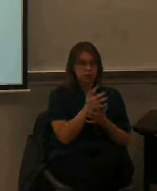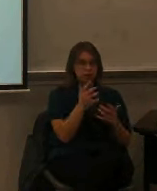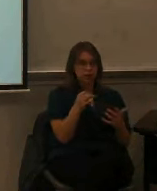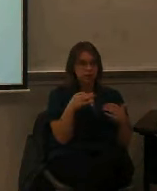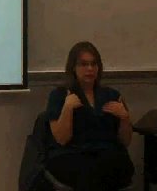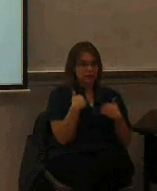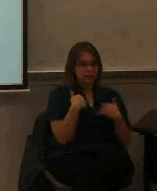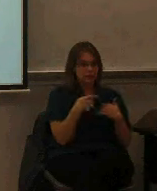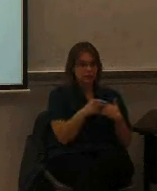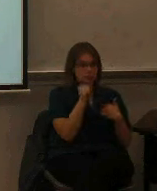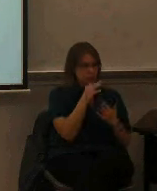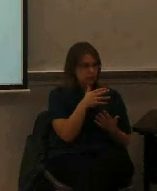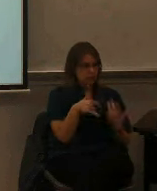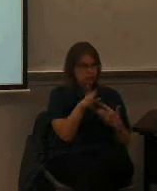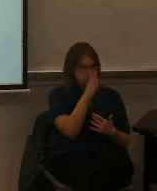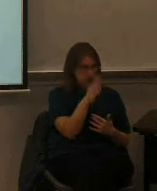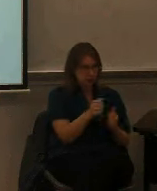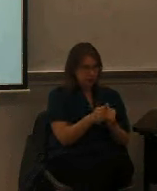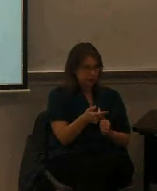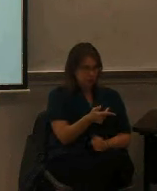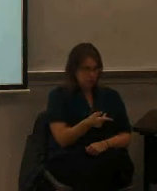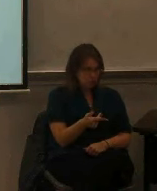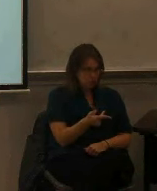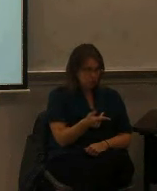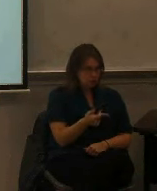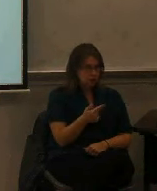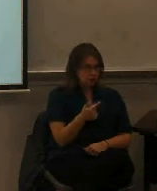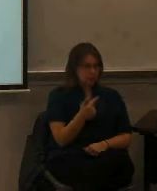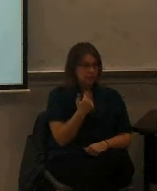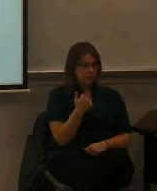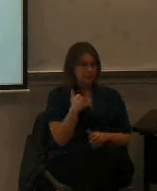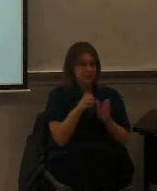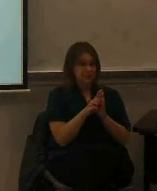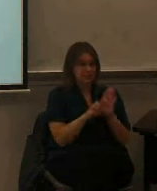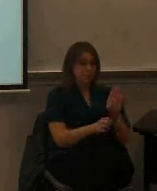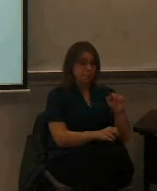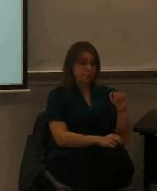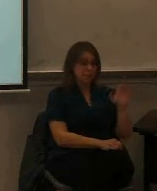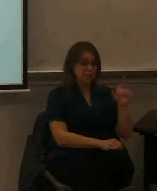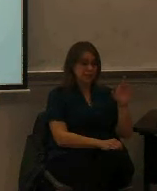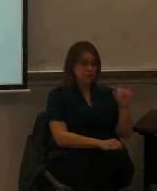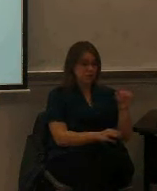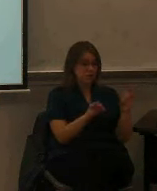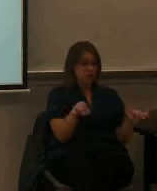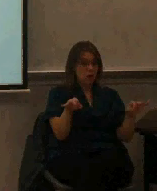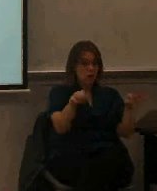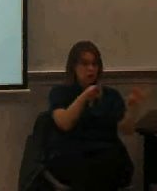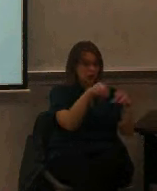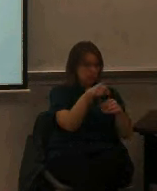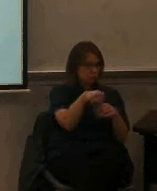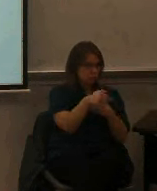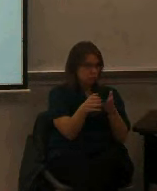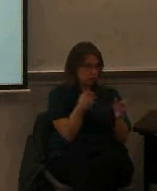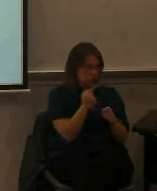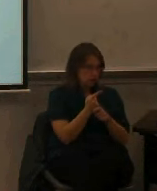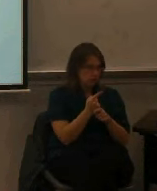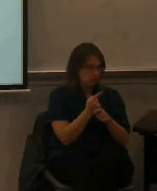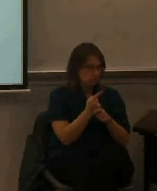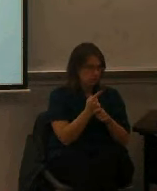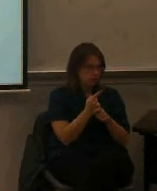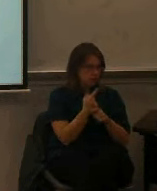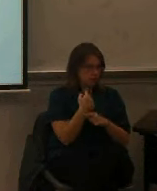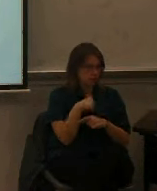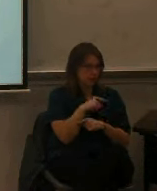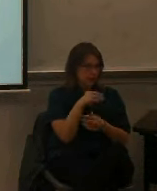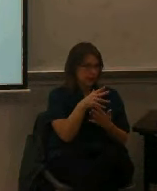of species don't interact directly with each other. There are, for example, bacteria floating all over in this room, right? And we don't have much of